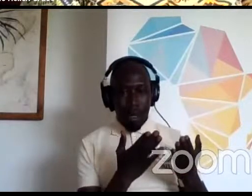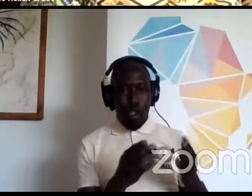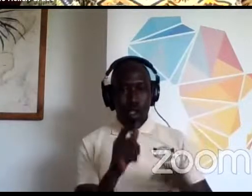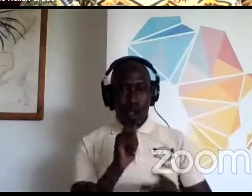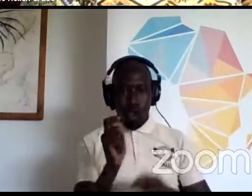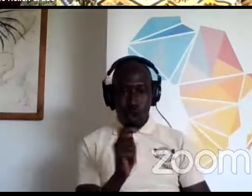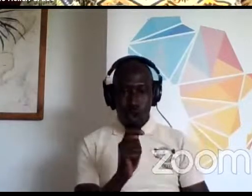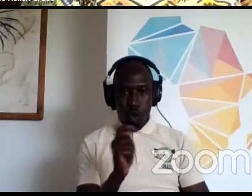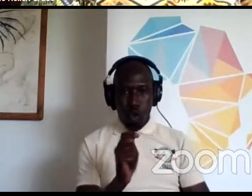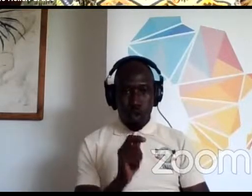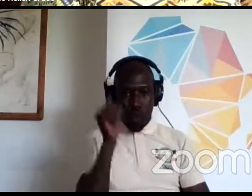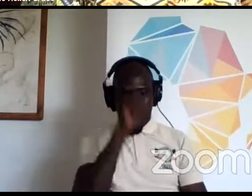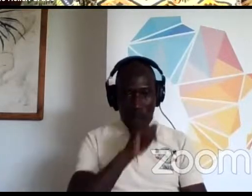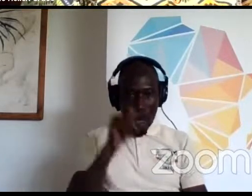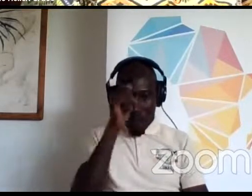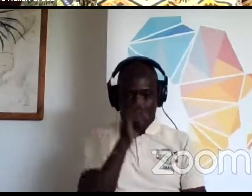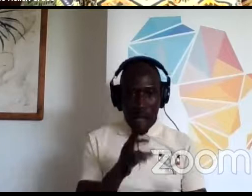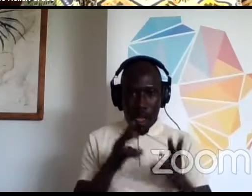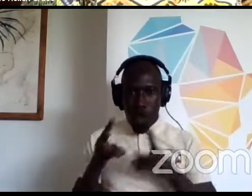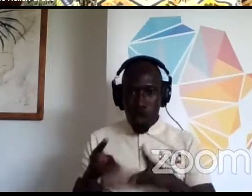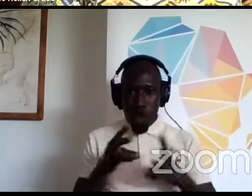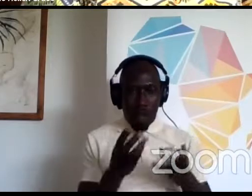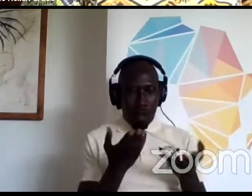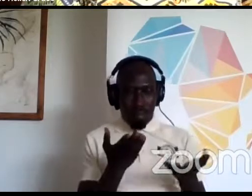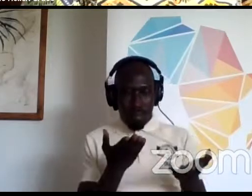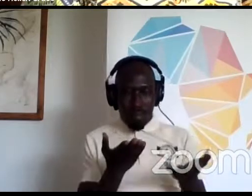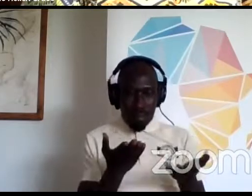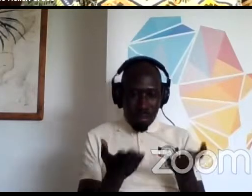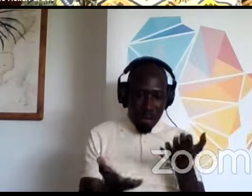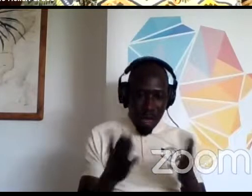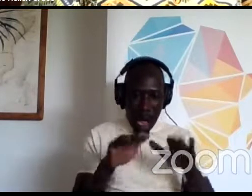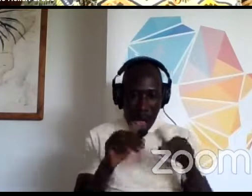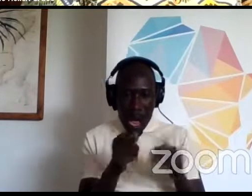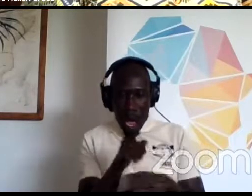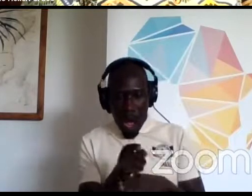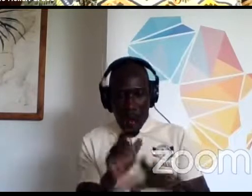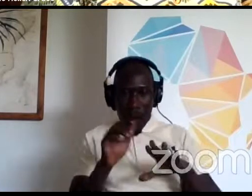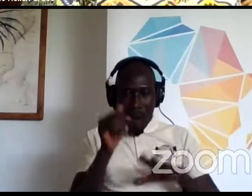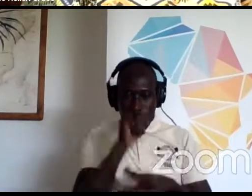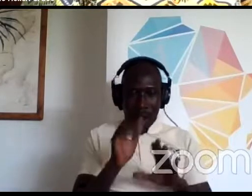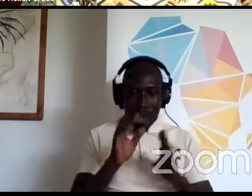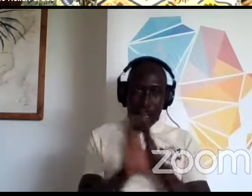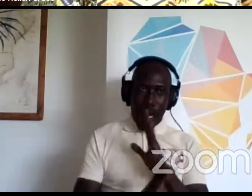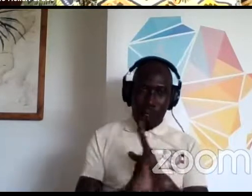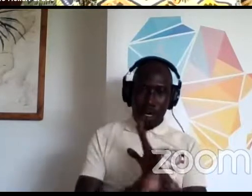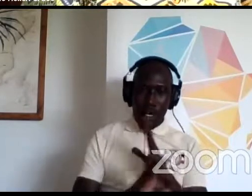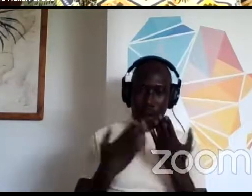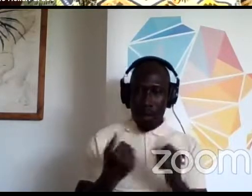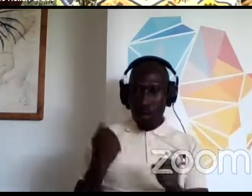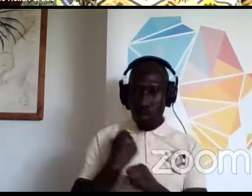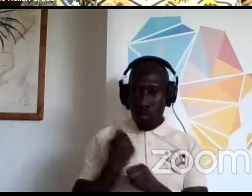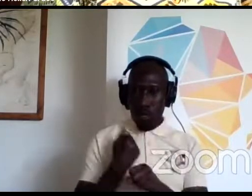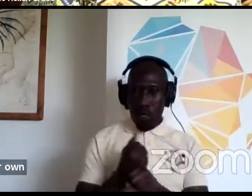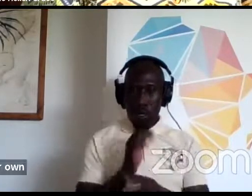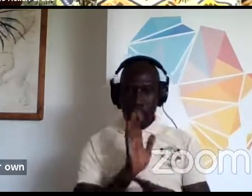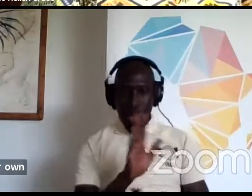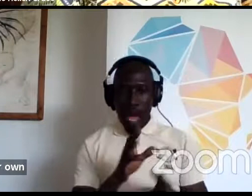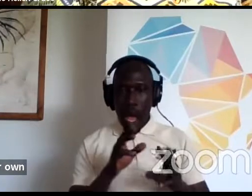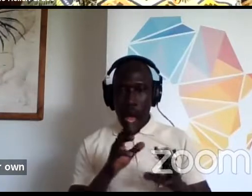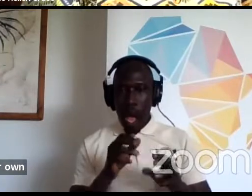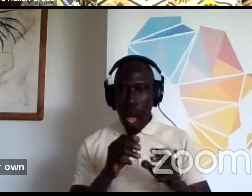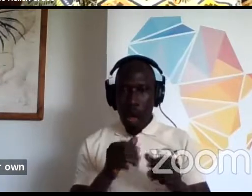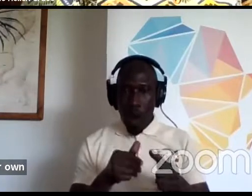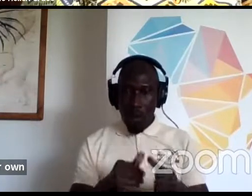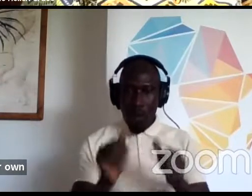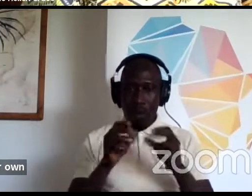tools to the African context to measure how African countries have been doing in their own context with their